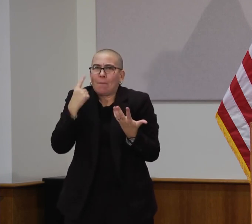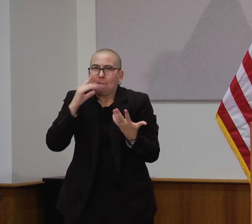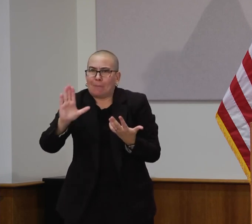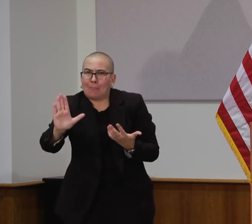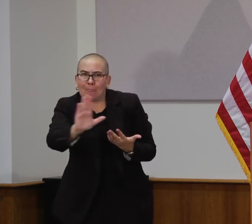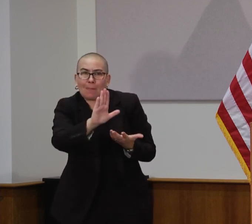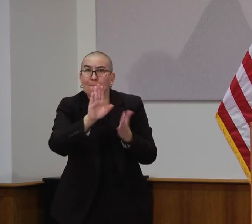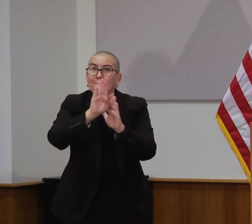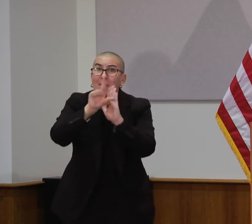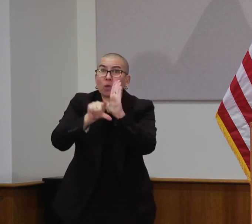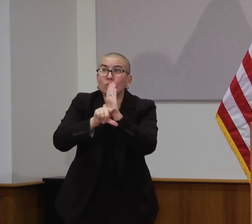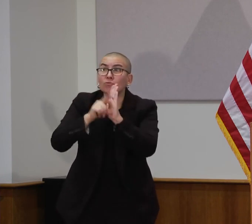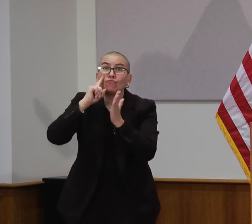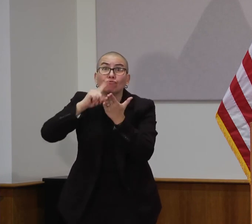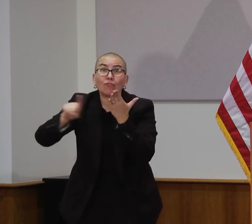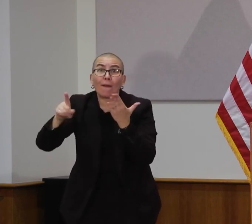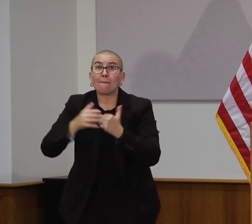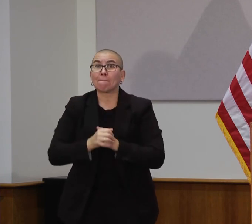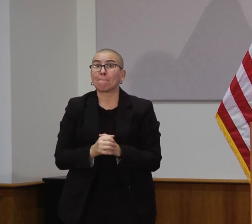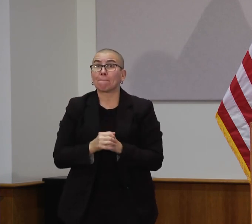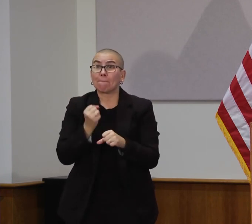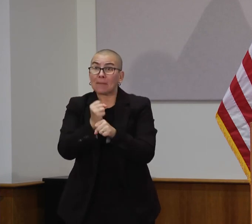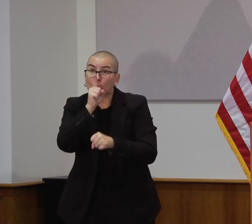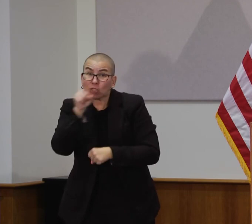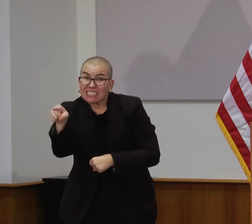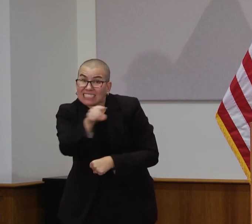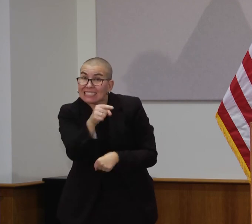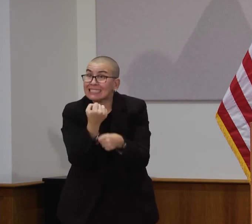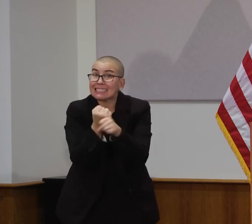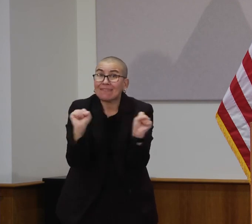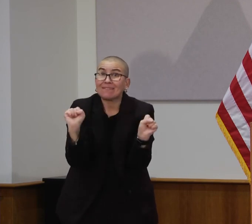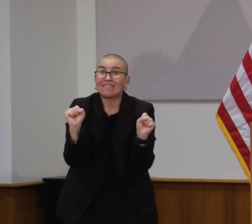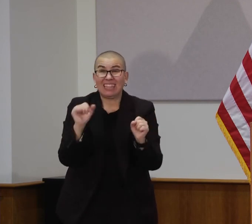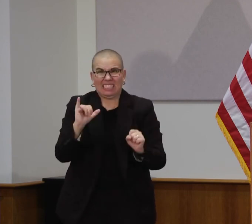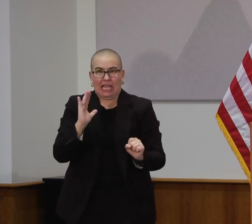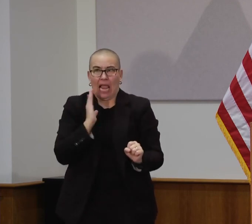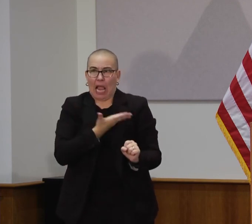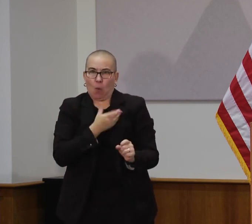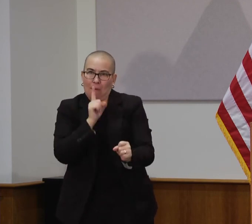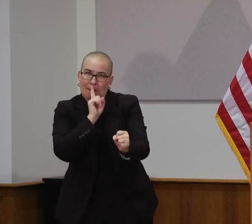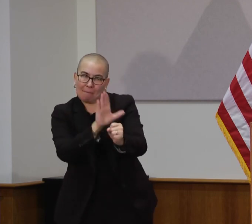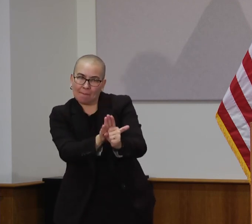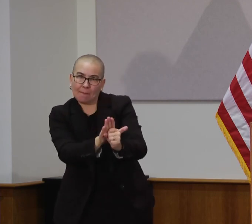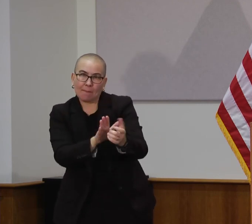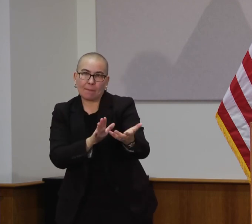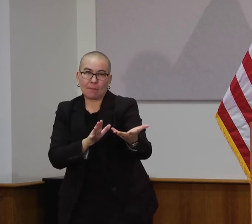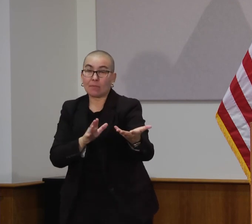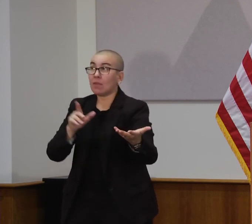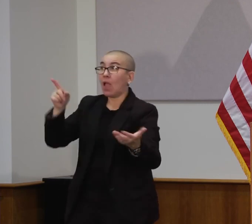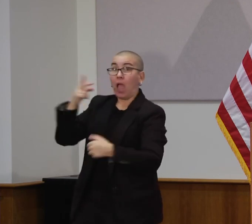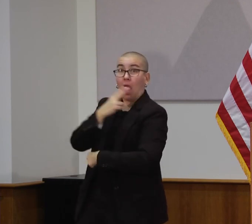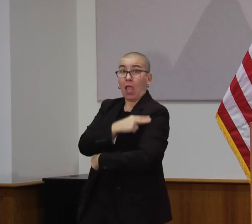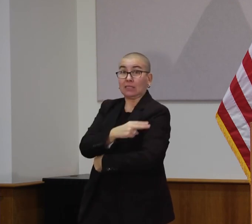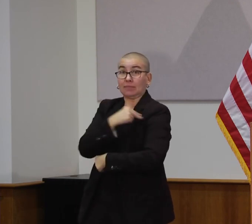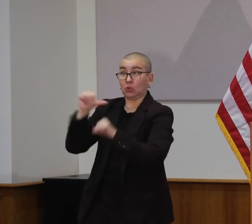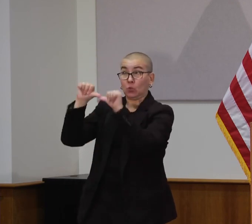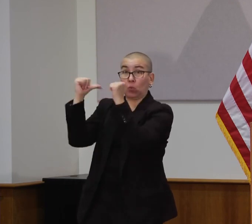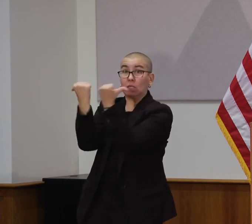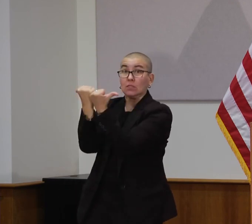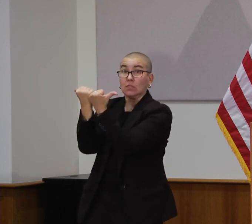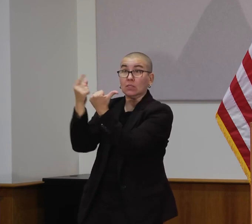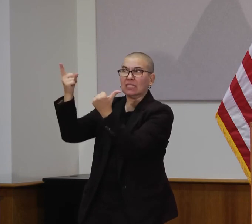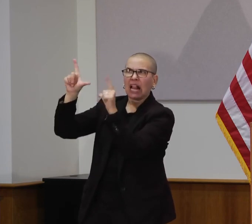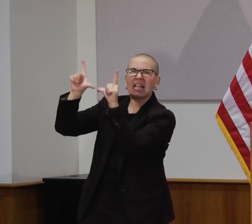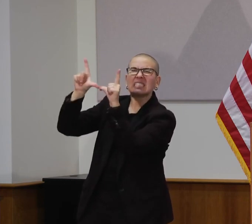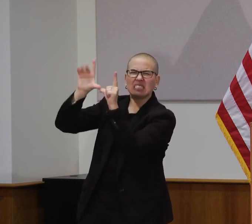things to make sure everybody's safe. So our commitment is to hear them, to hear what they need, to see what we can do to make that easier, but also balancing